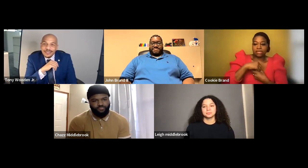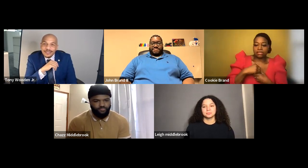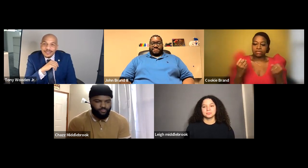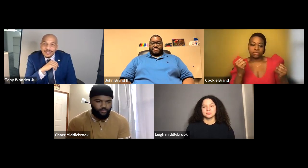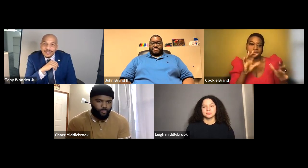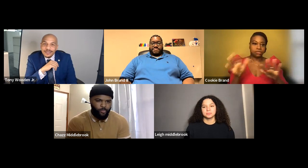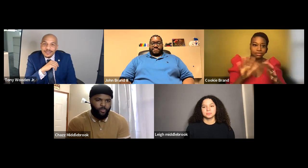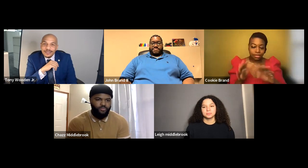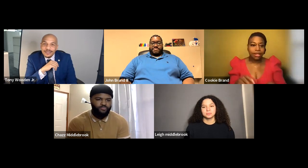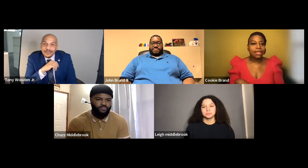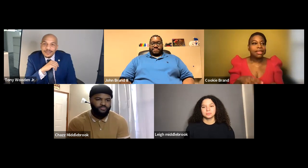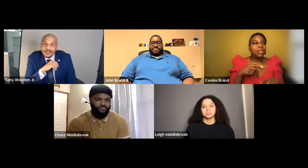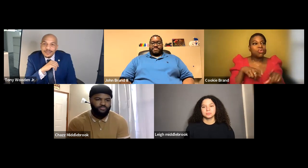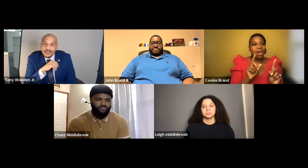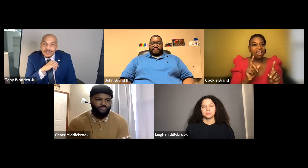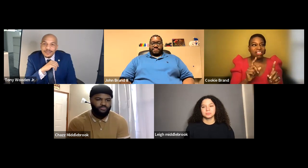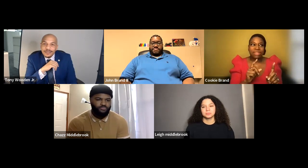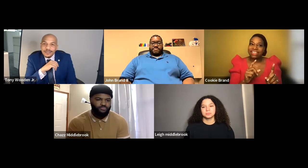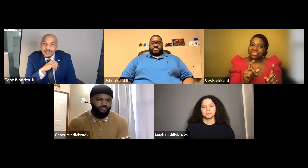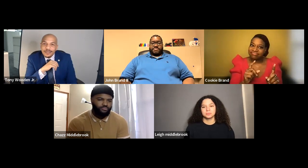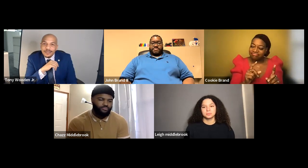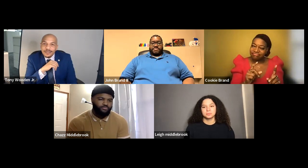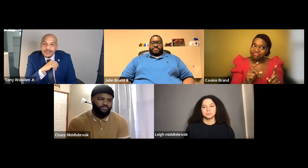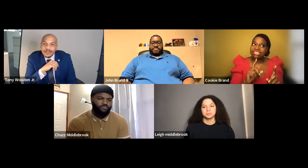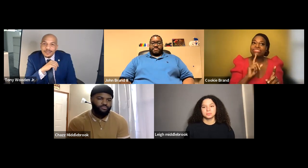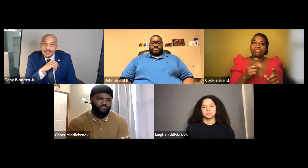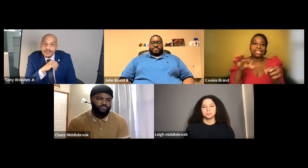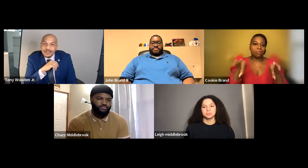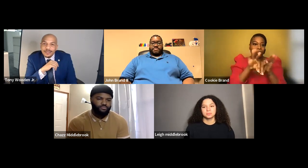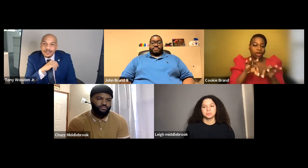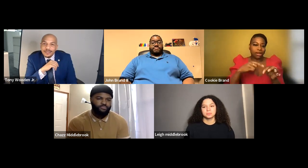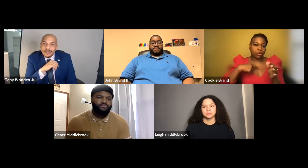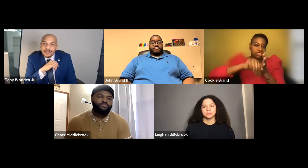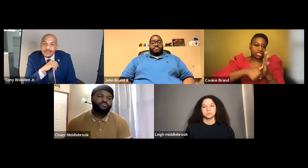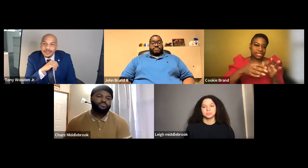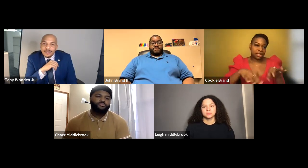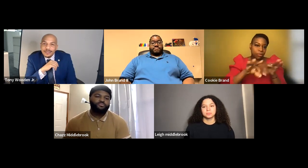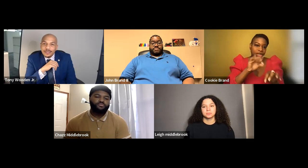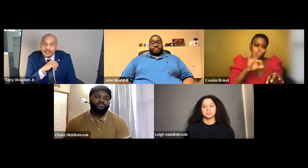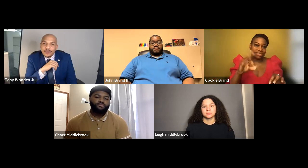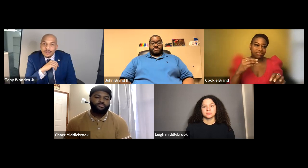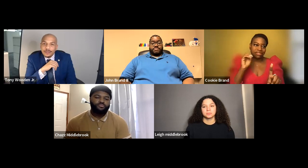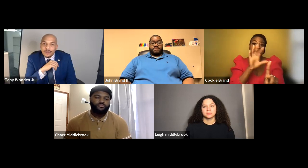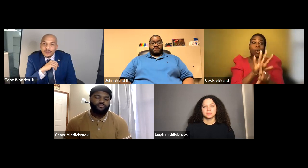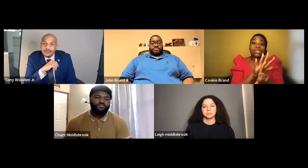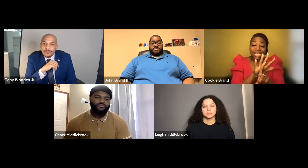saying, those deaf kids that come from deaf parents have early access to language. And you can see how valuable